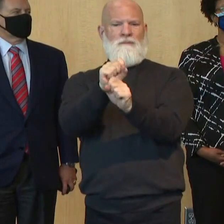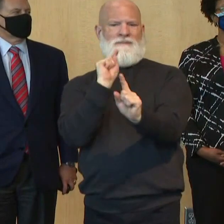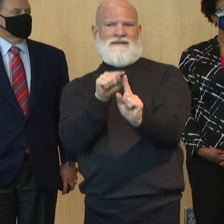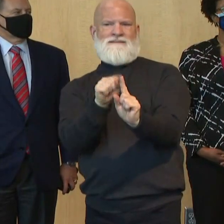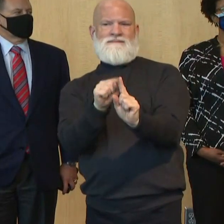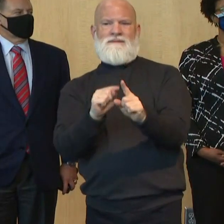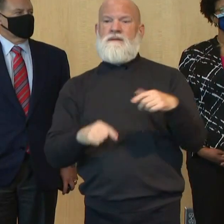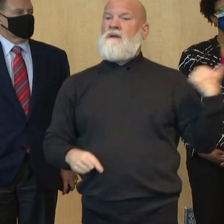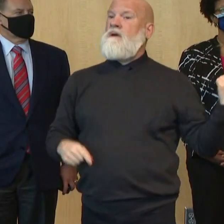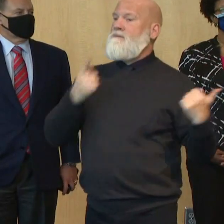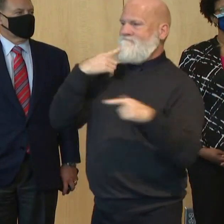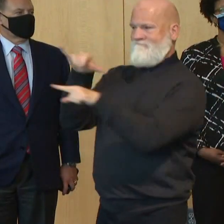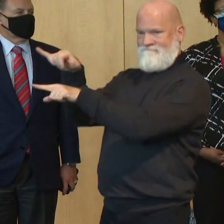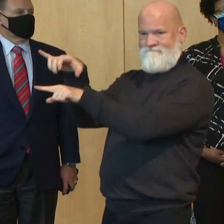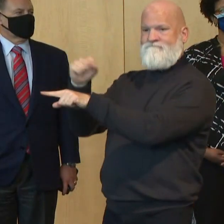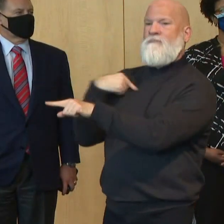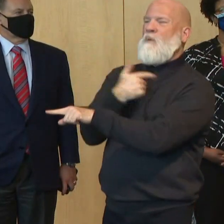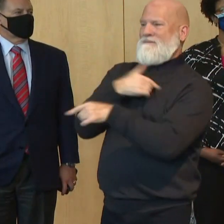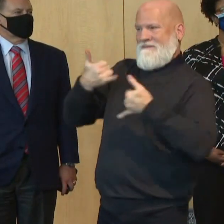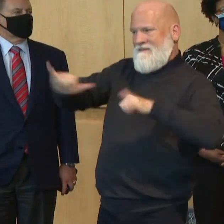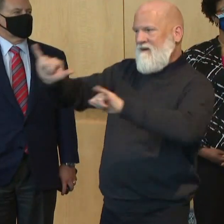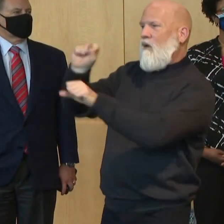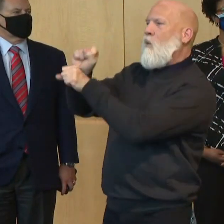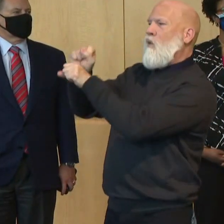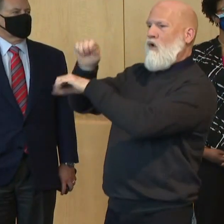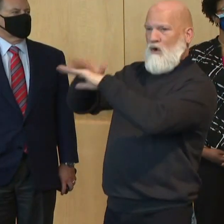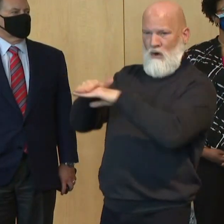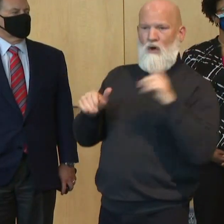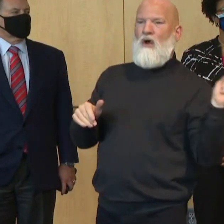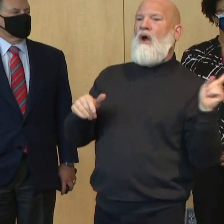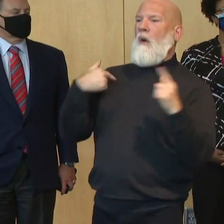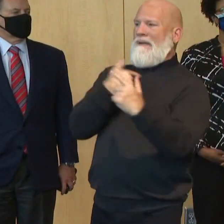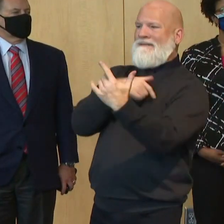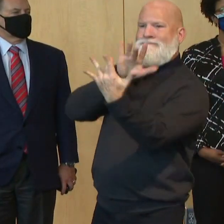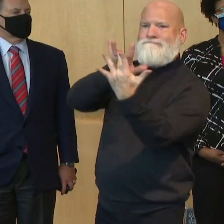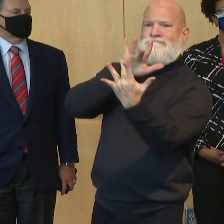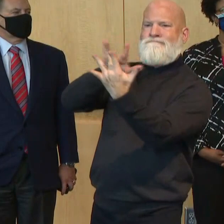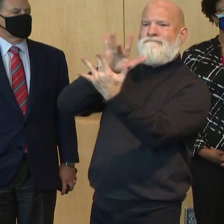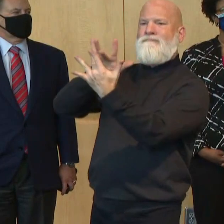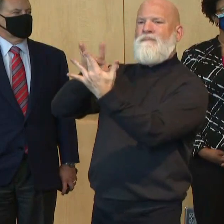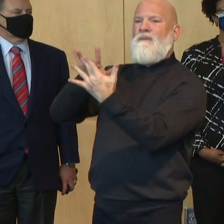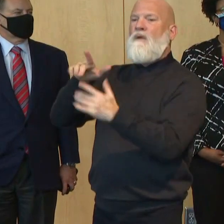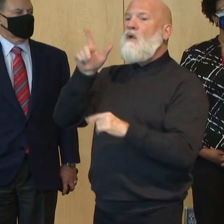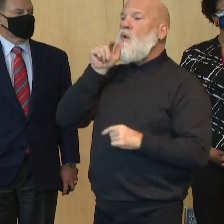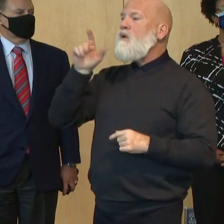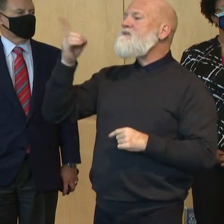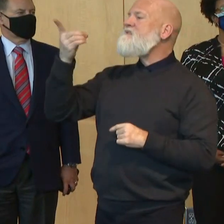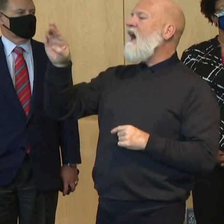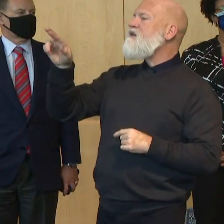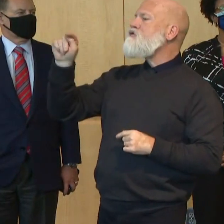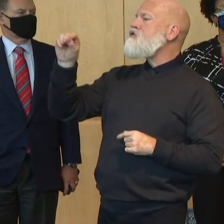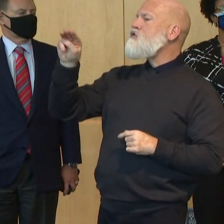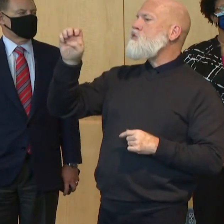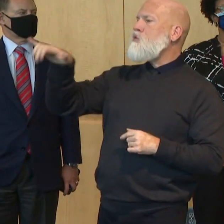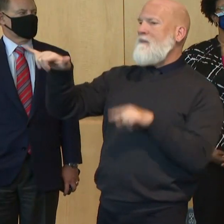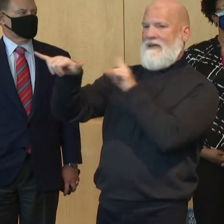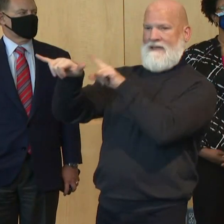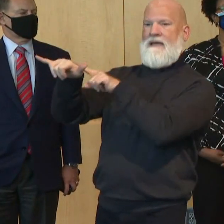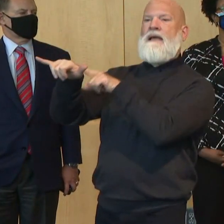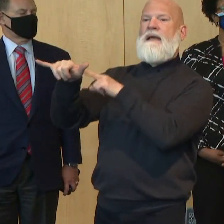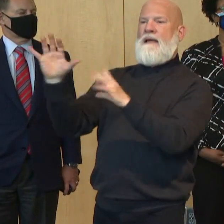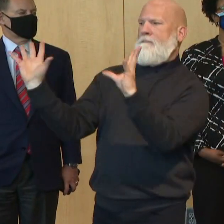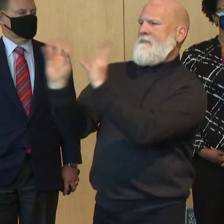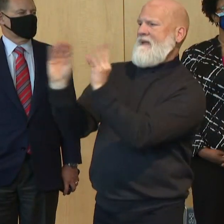working on that. I'll let you reach out to Dr. Toomey's team. She's got our budget hearing today, so she couldn't be with us as the